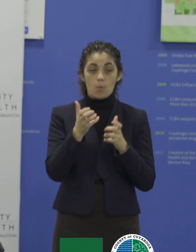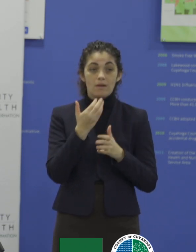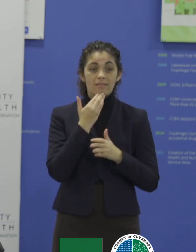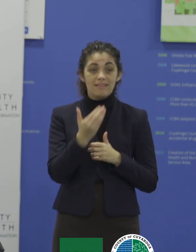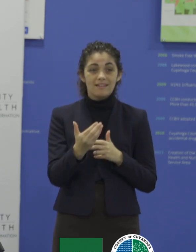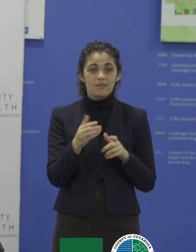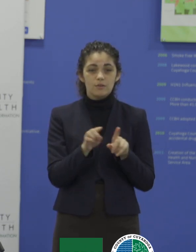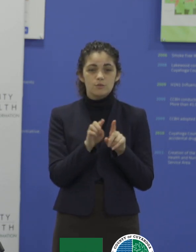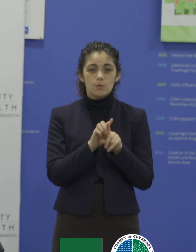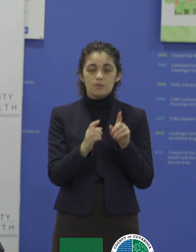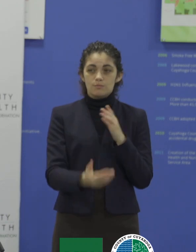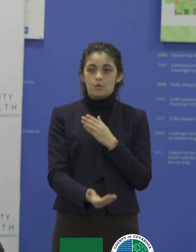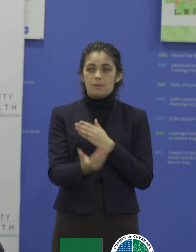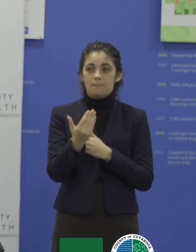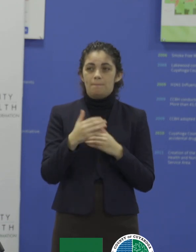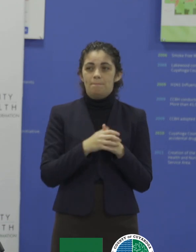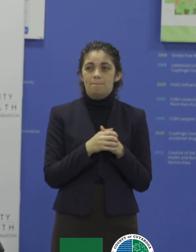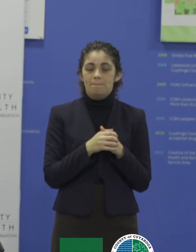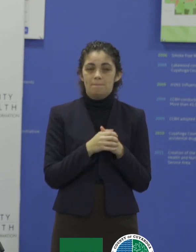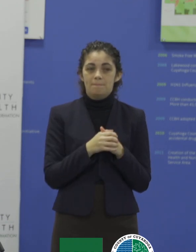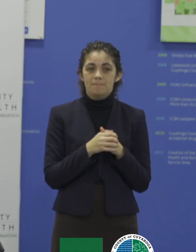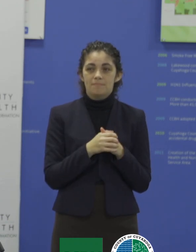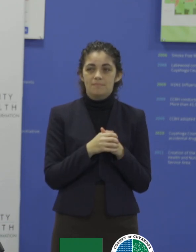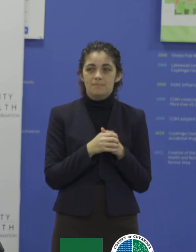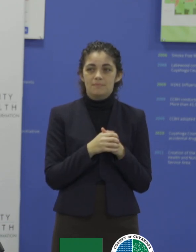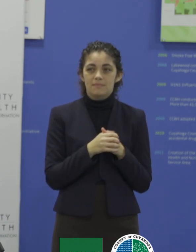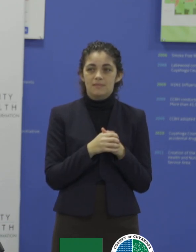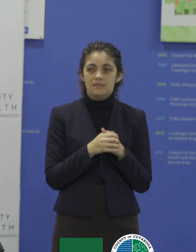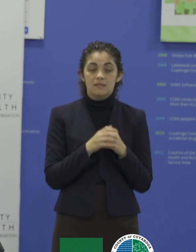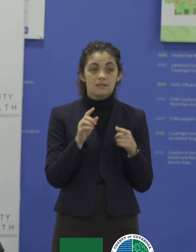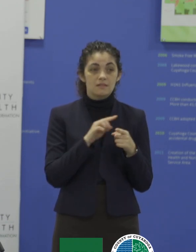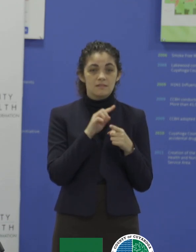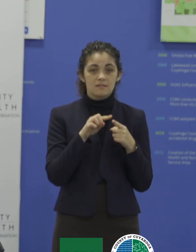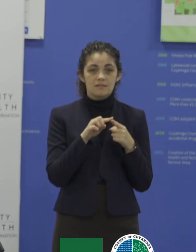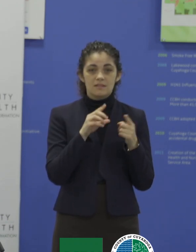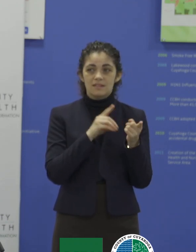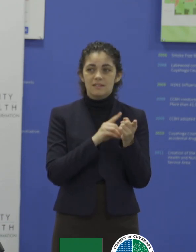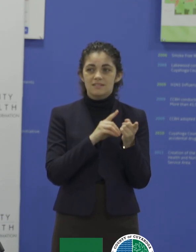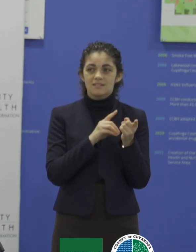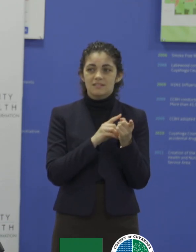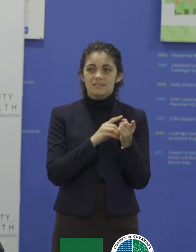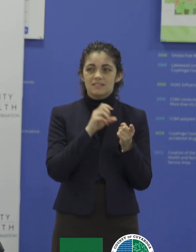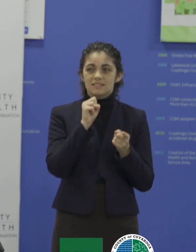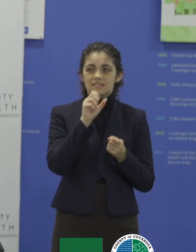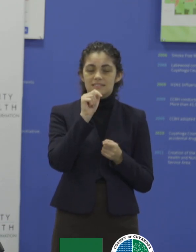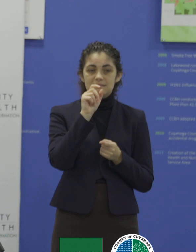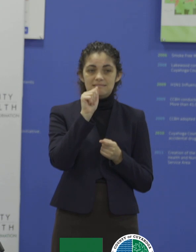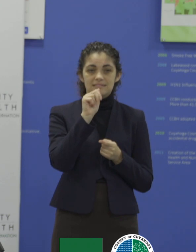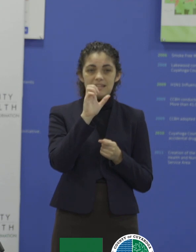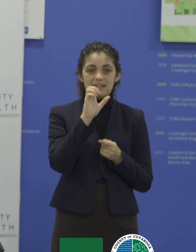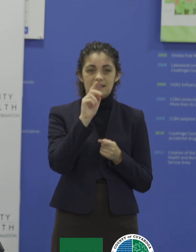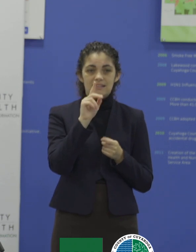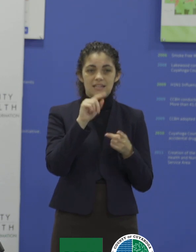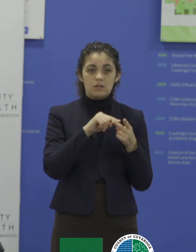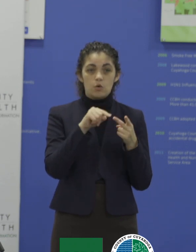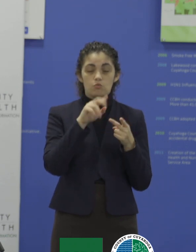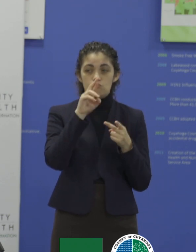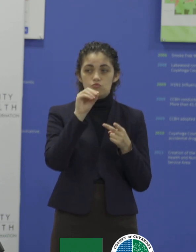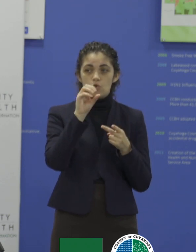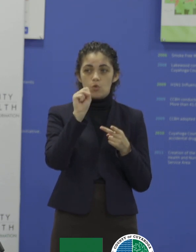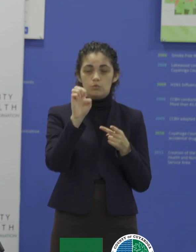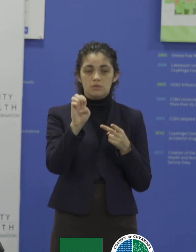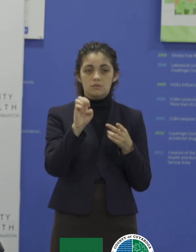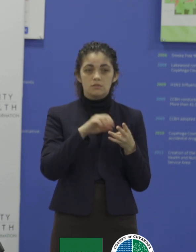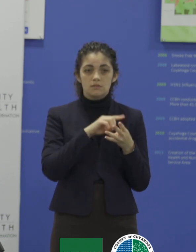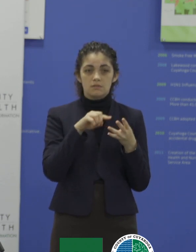thank this morning, a few. So first, Drs. Stackland, Dr. Rose,